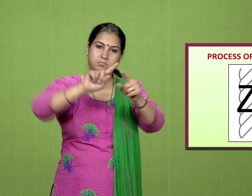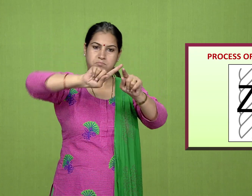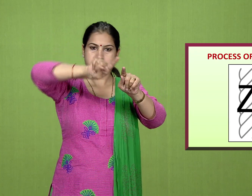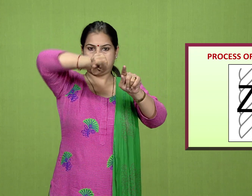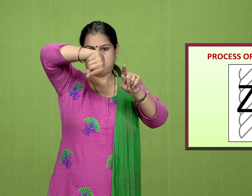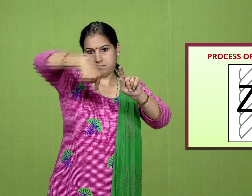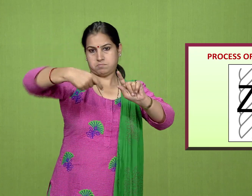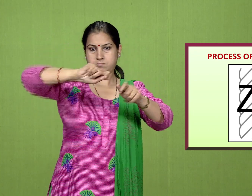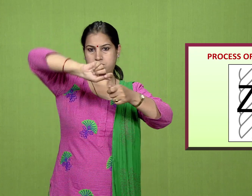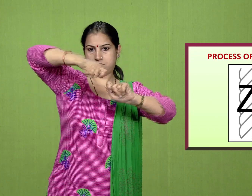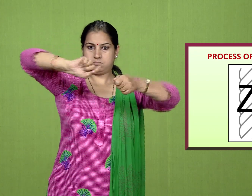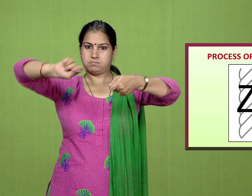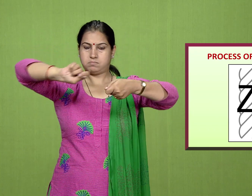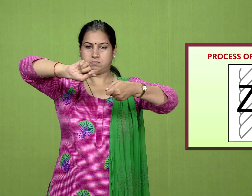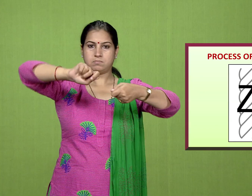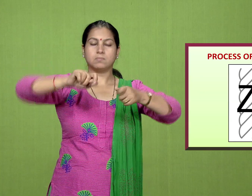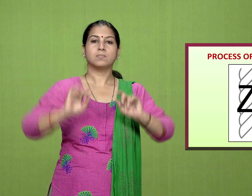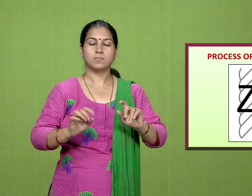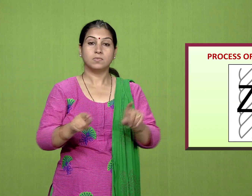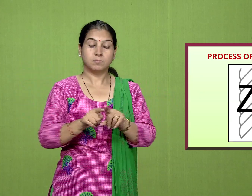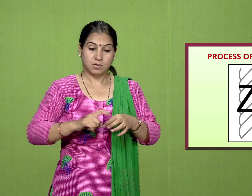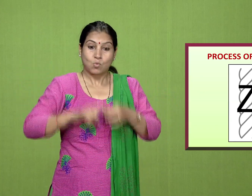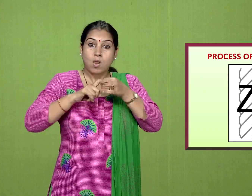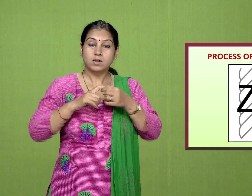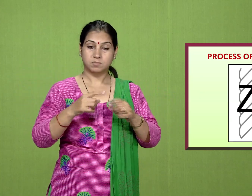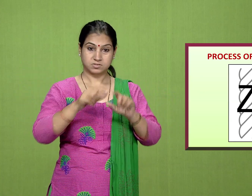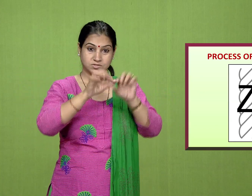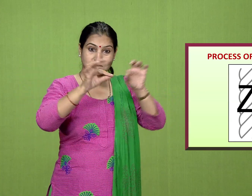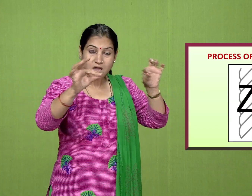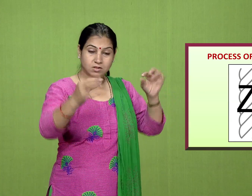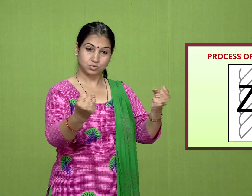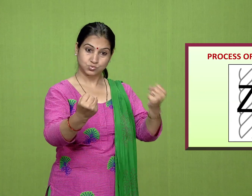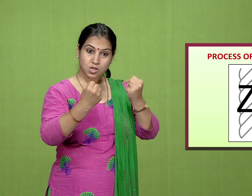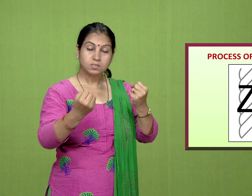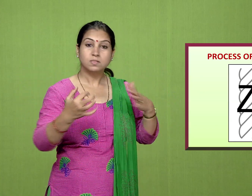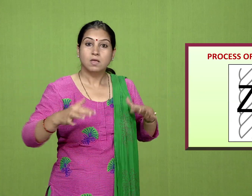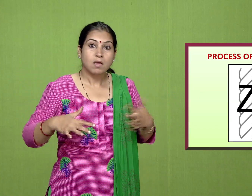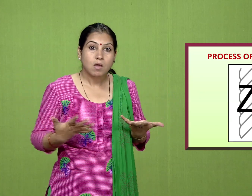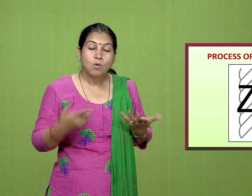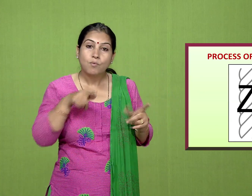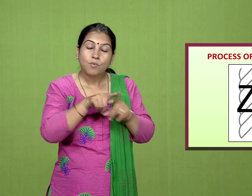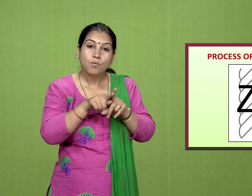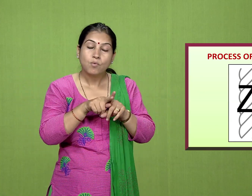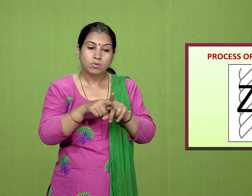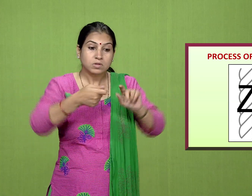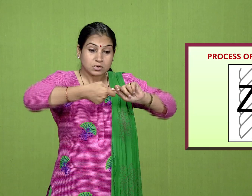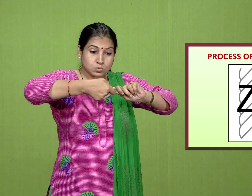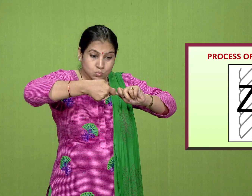The quality and the strength of yarn is affected by the number of twists